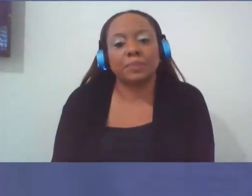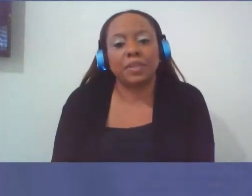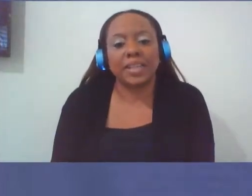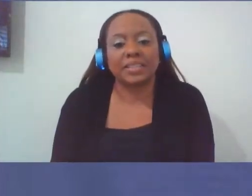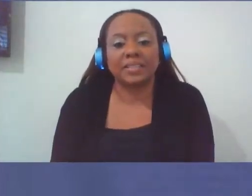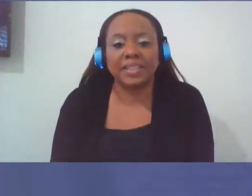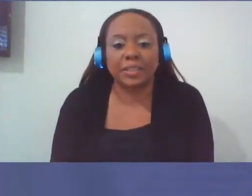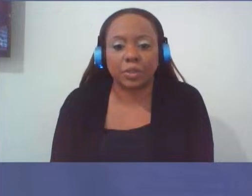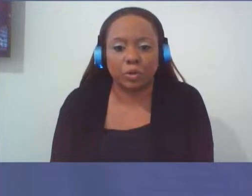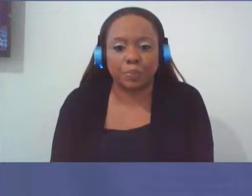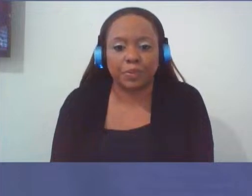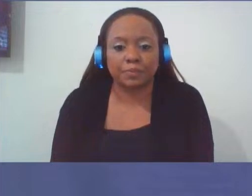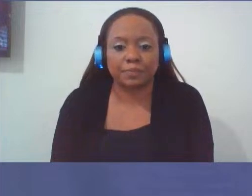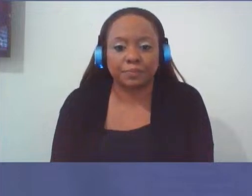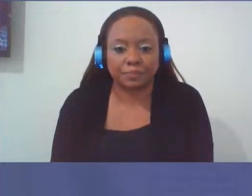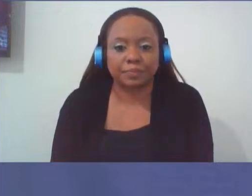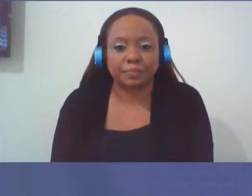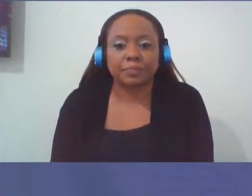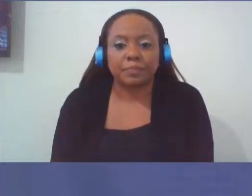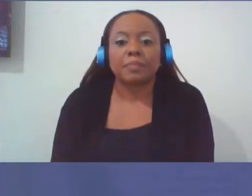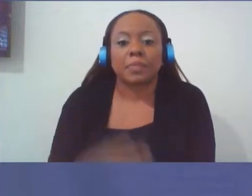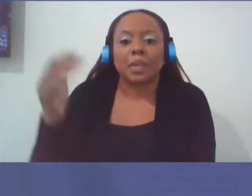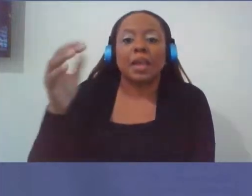Okay, so Facebook is de-scope.